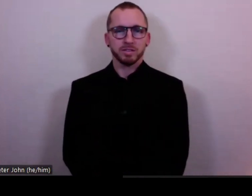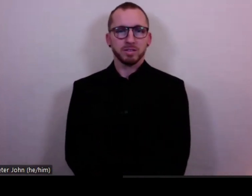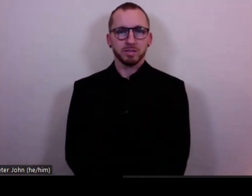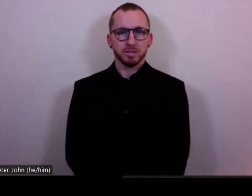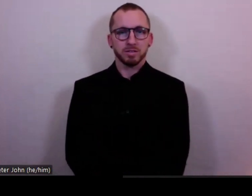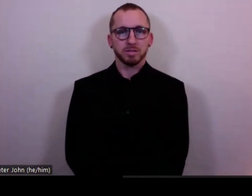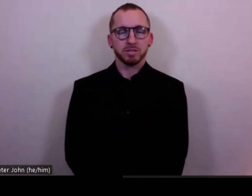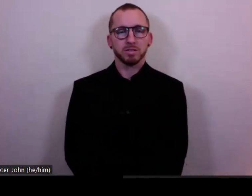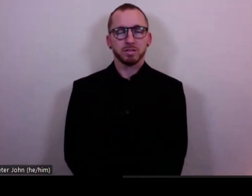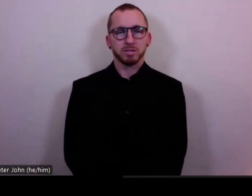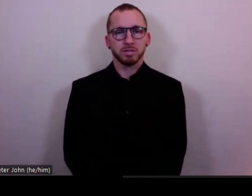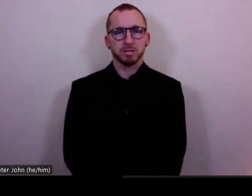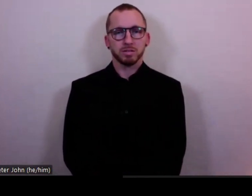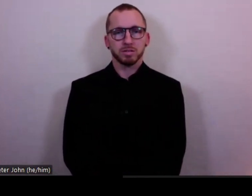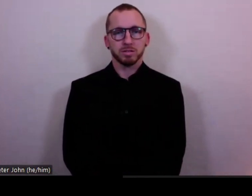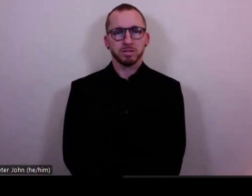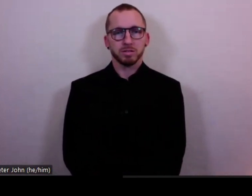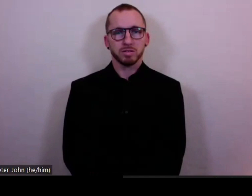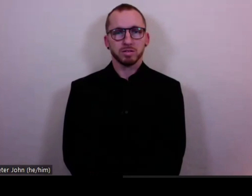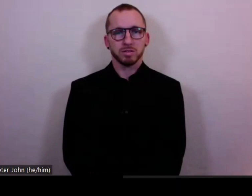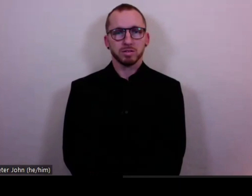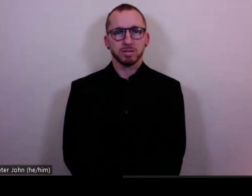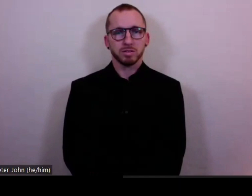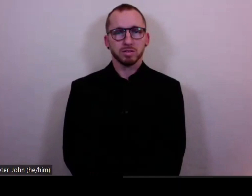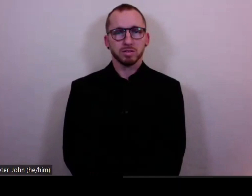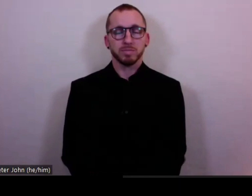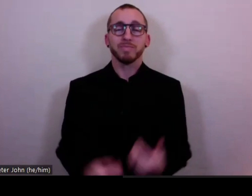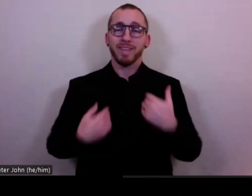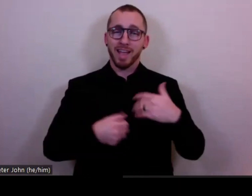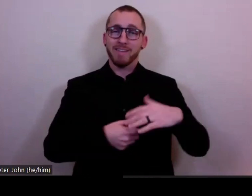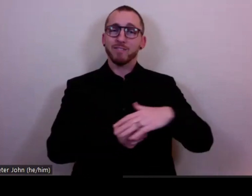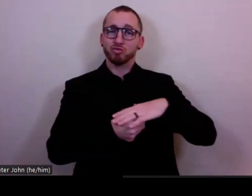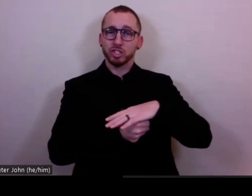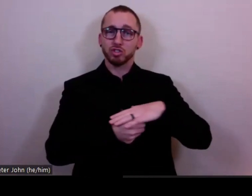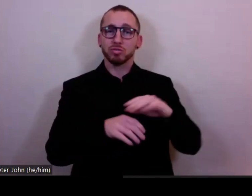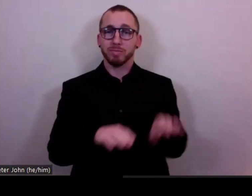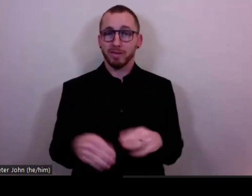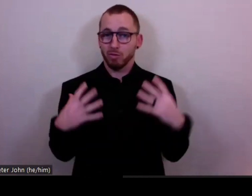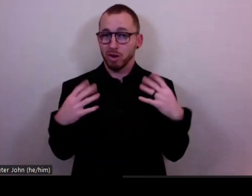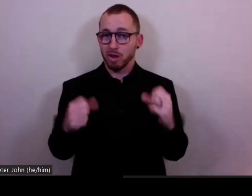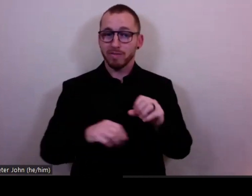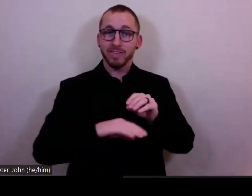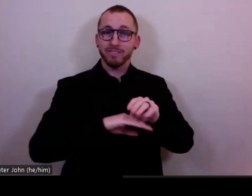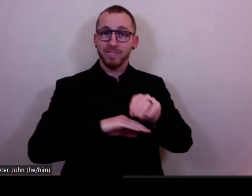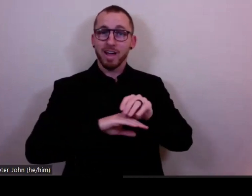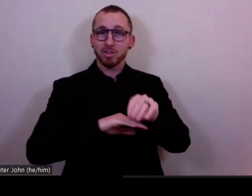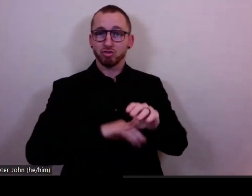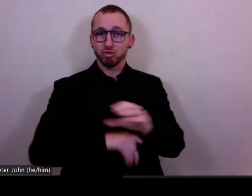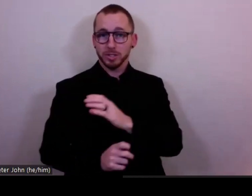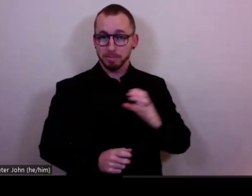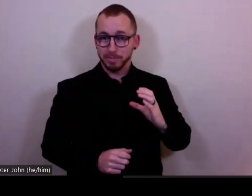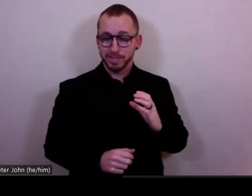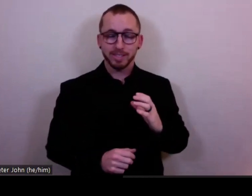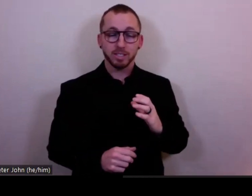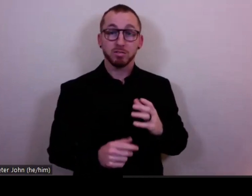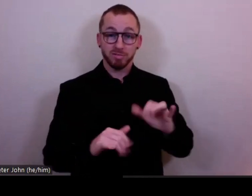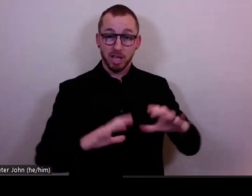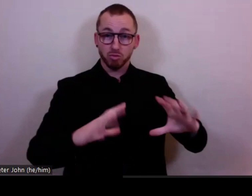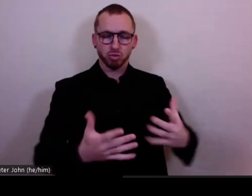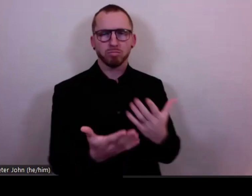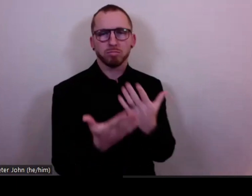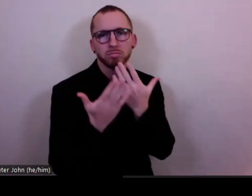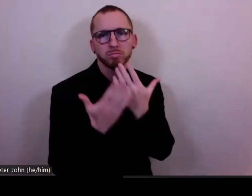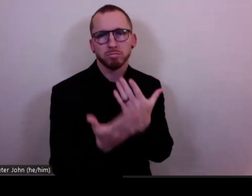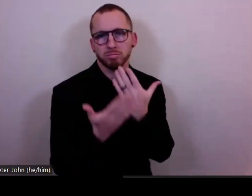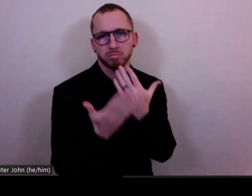As well as we have a Regional Behavioral Health Advisory Committee. So I would like to thank that group as well, because